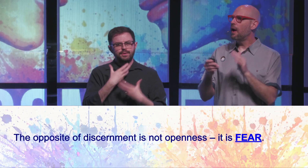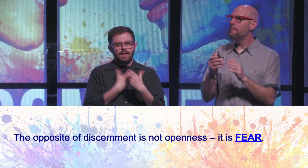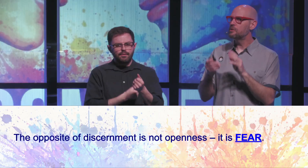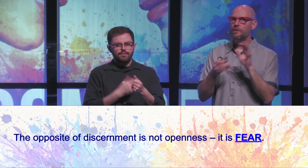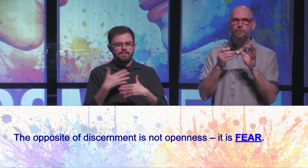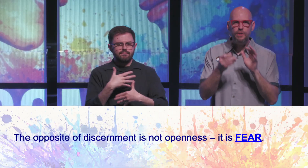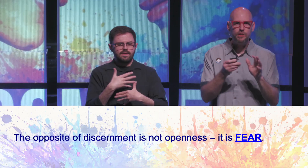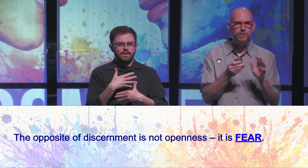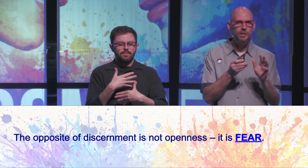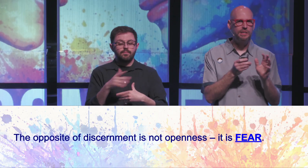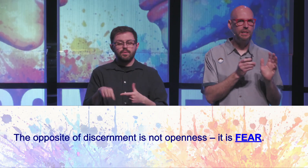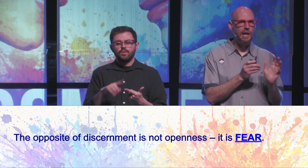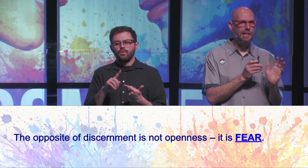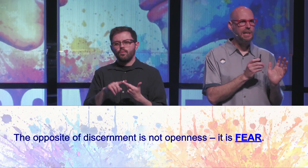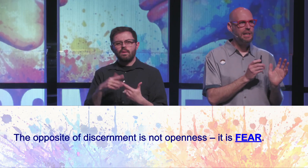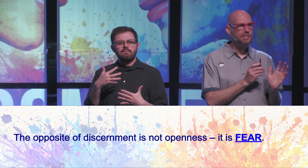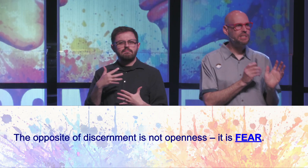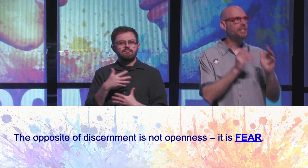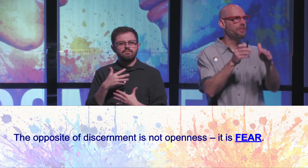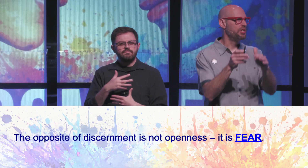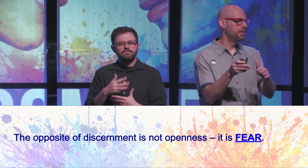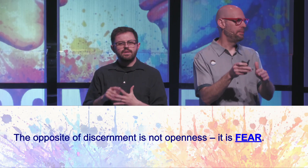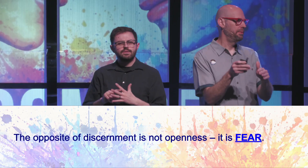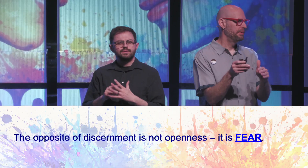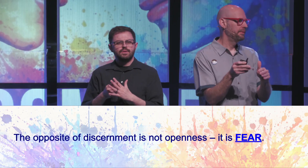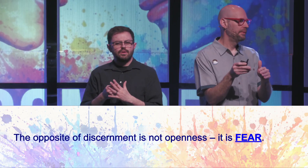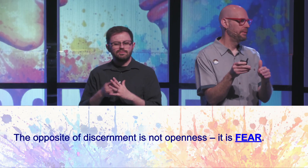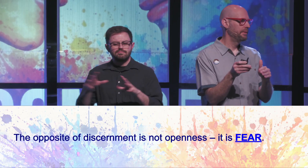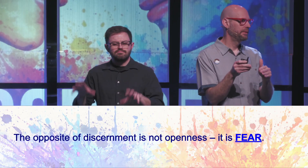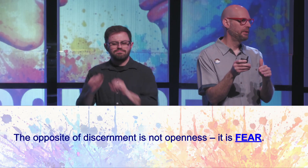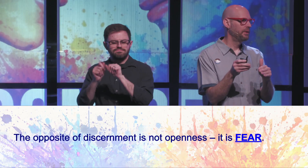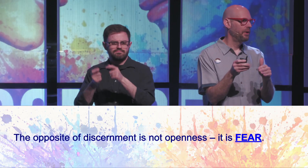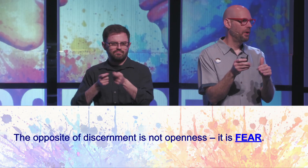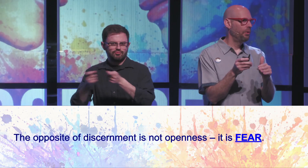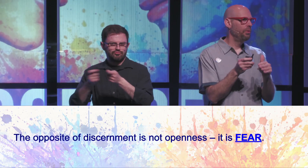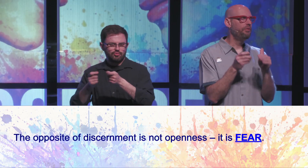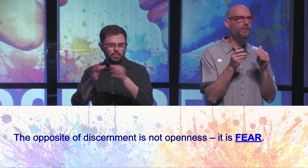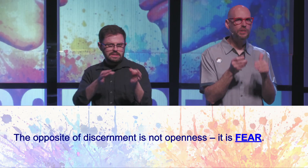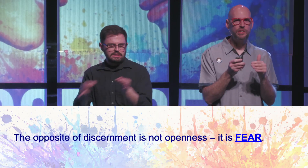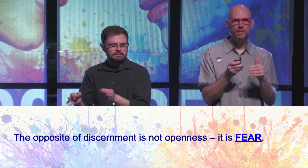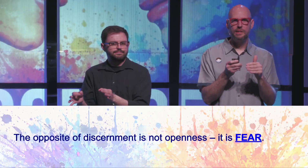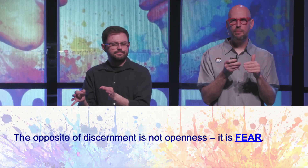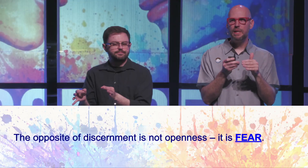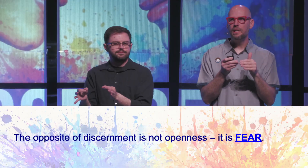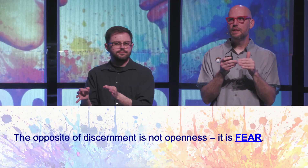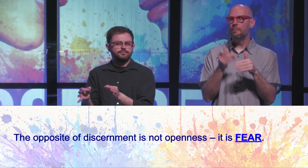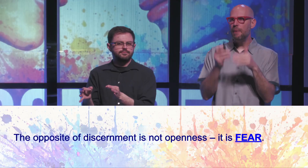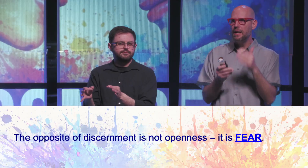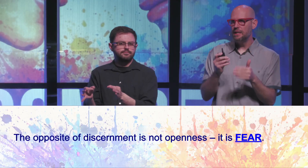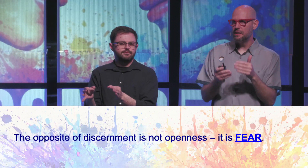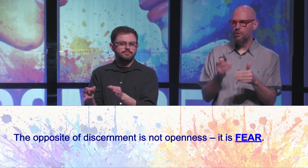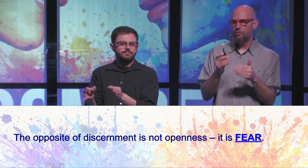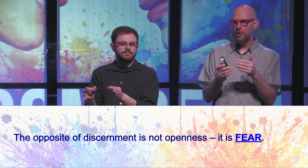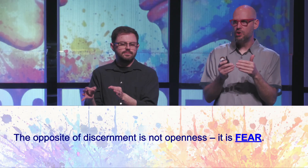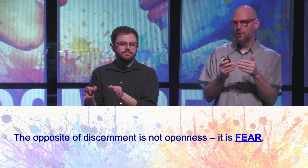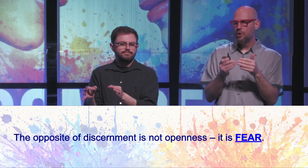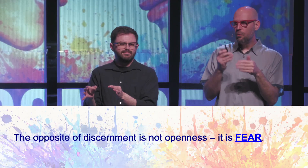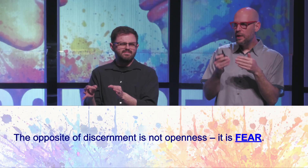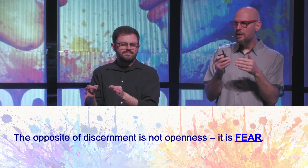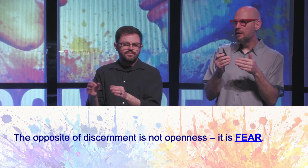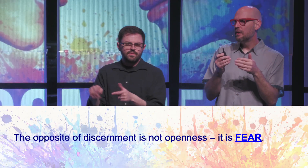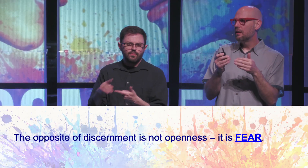The problem is when fear starts to steer the ship. When fear starts to be the mechanism with